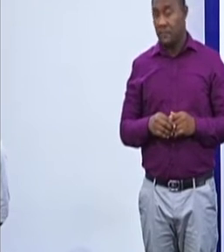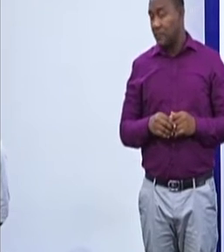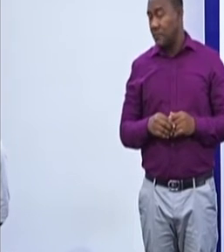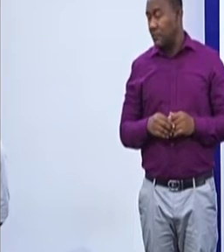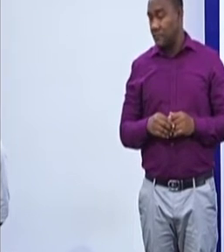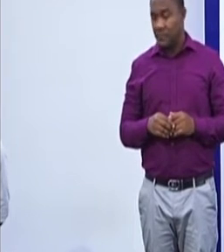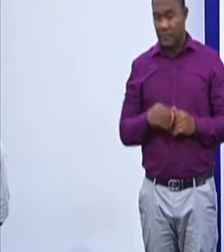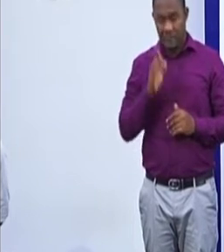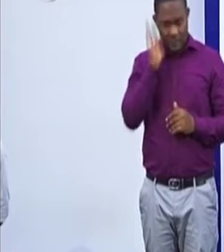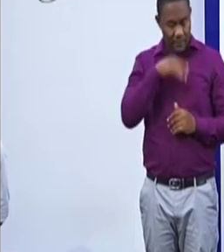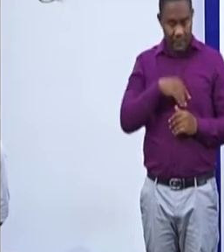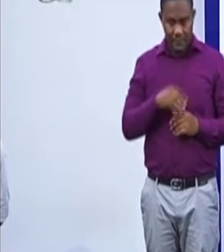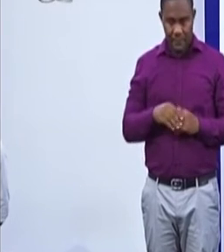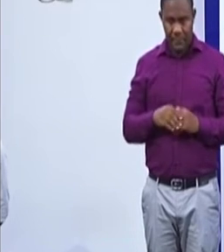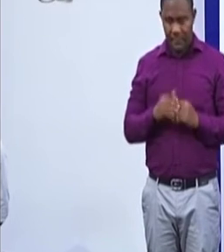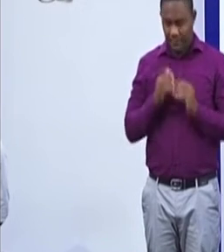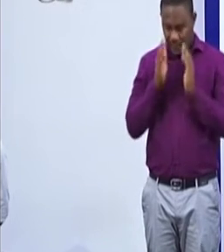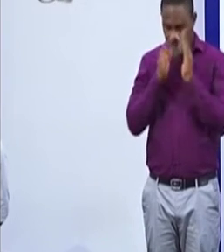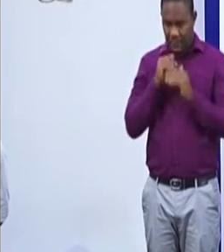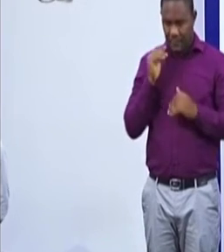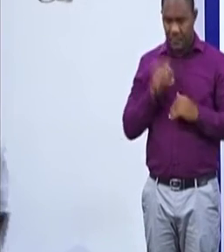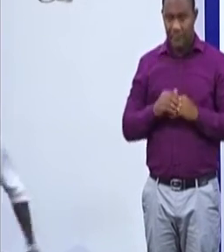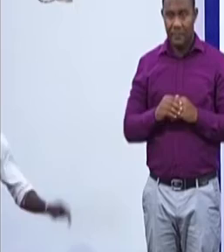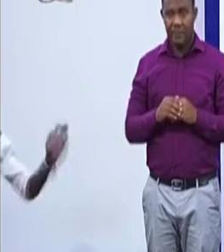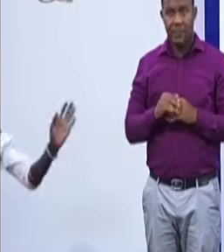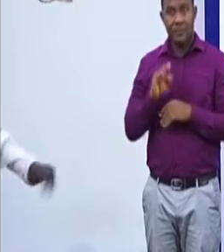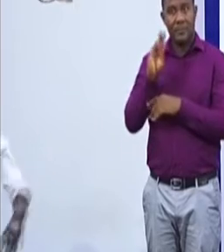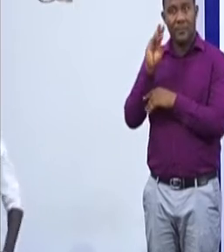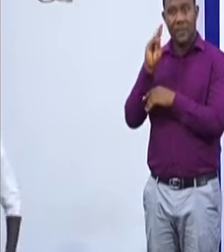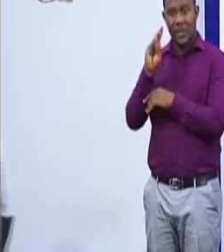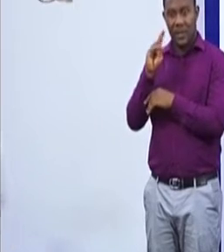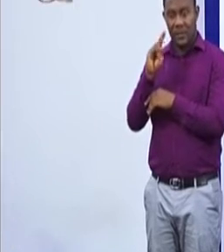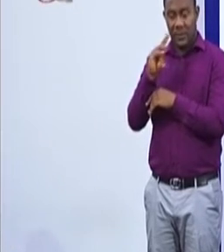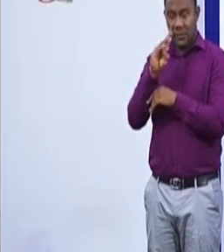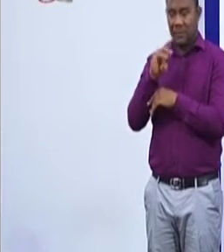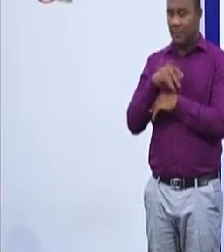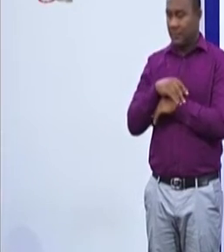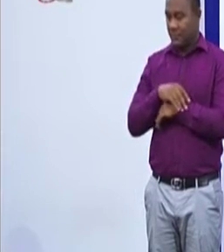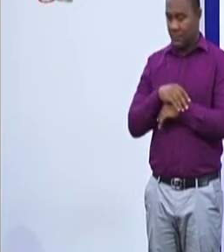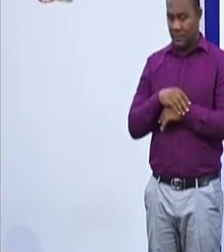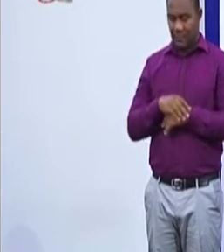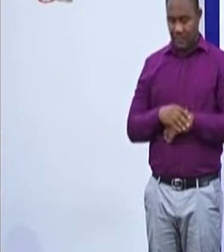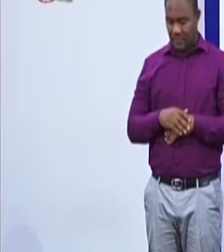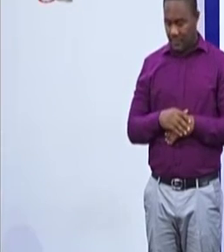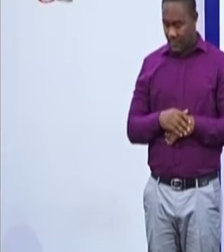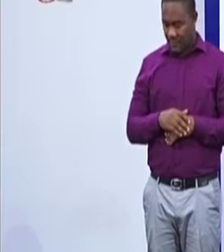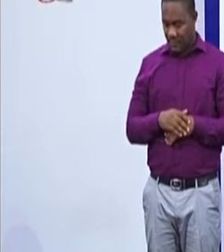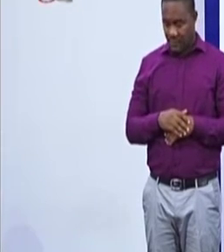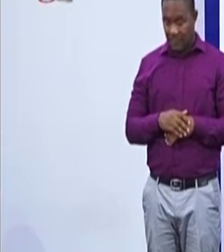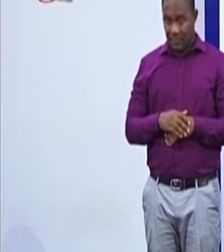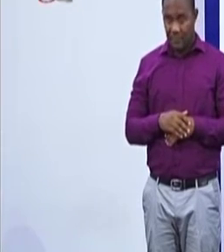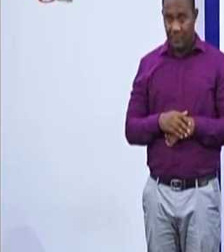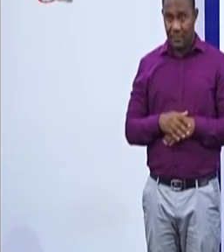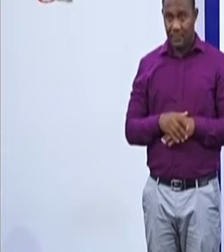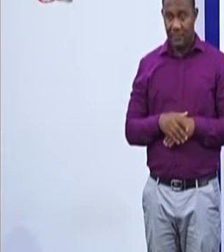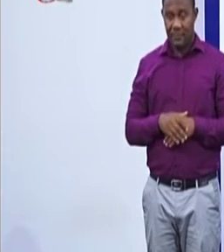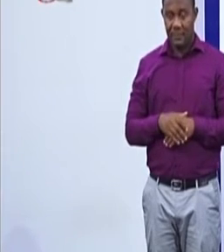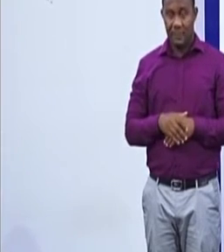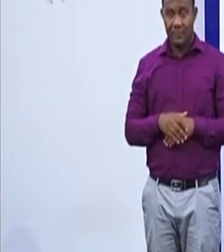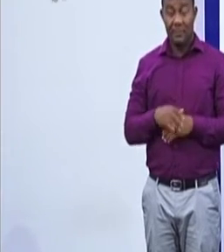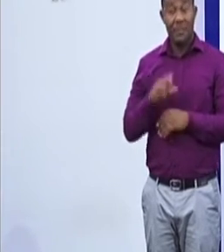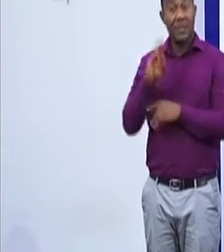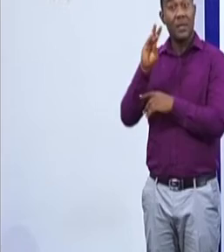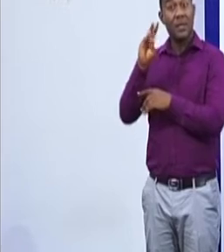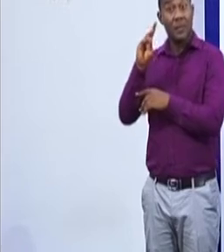17 persons have been cured. That means they've tested negative twice after going through treatment. There are 66